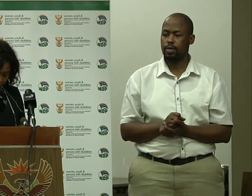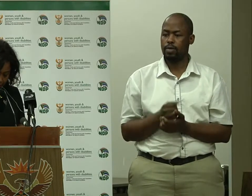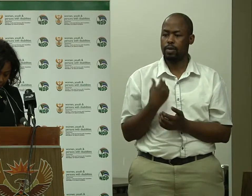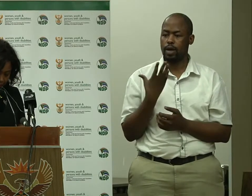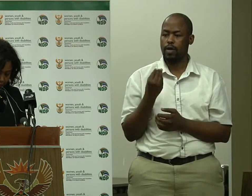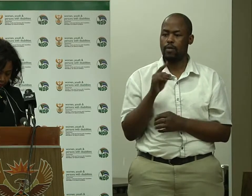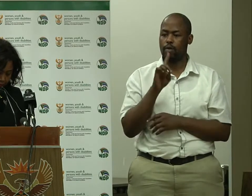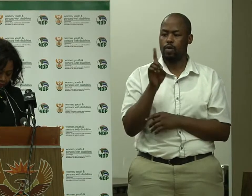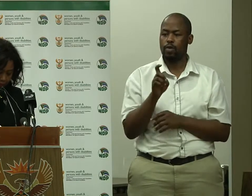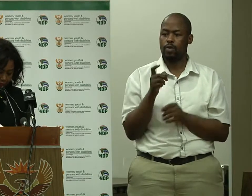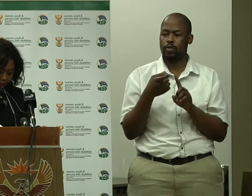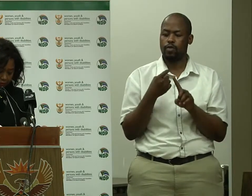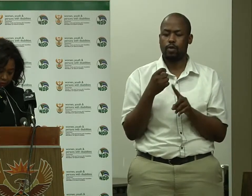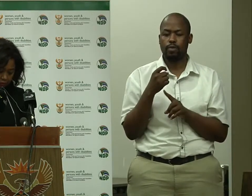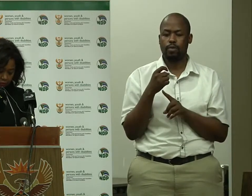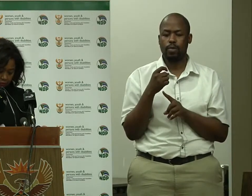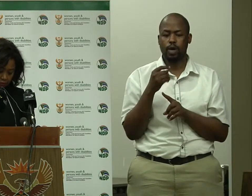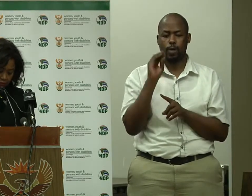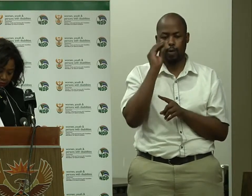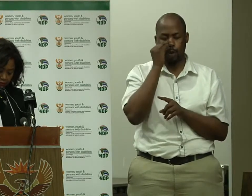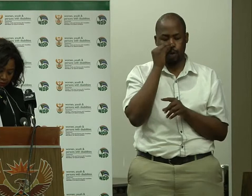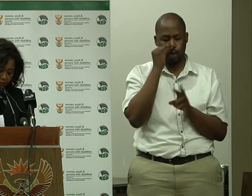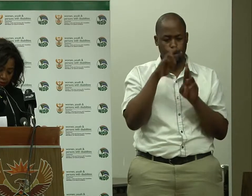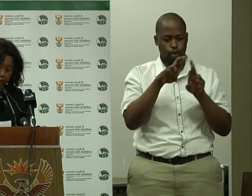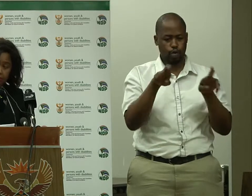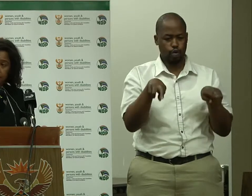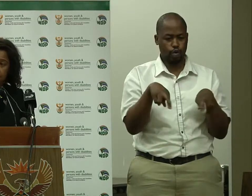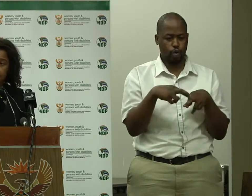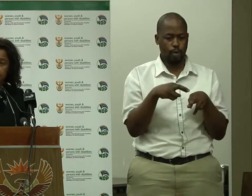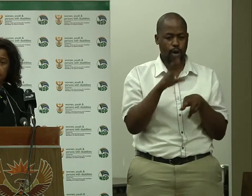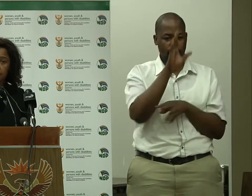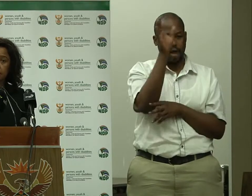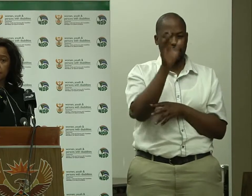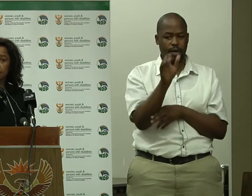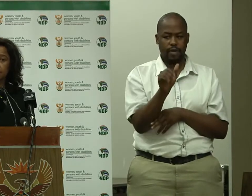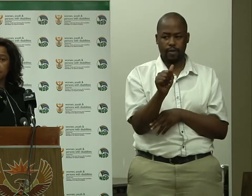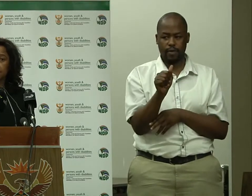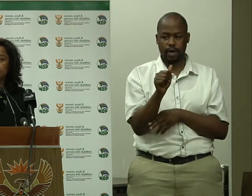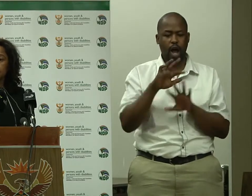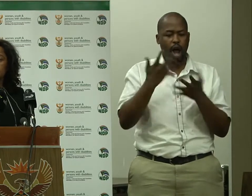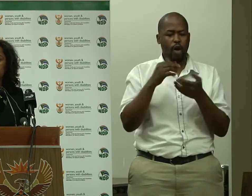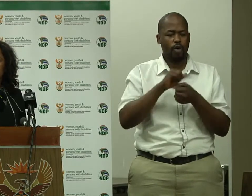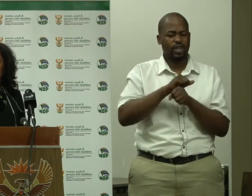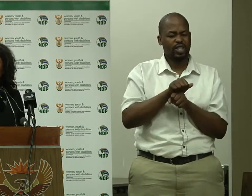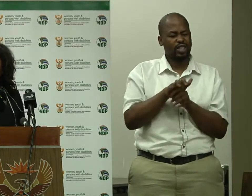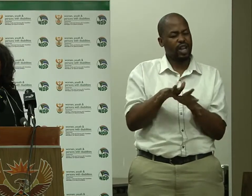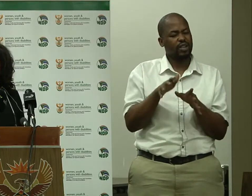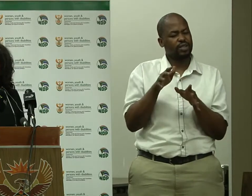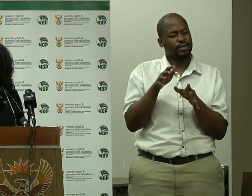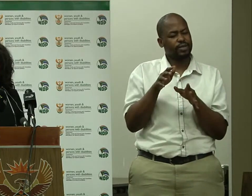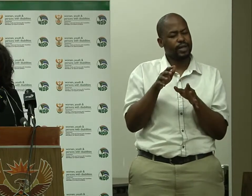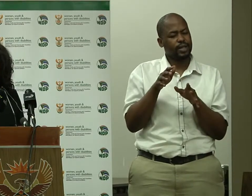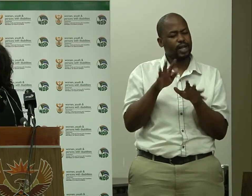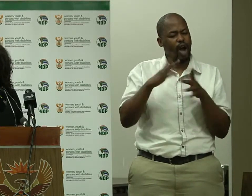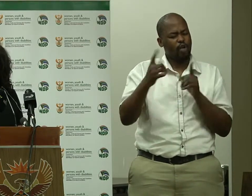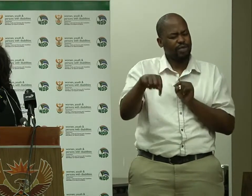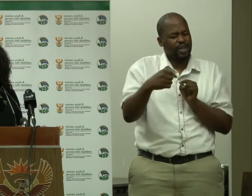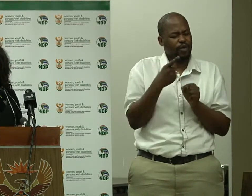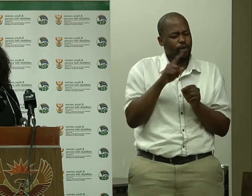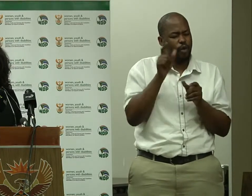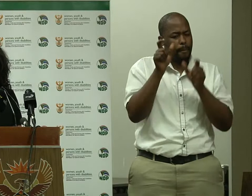question from Newsroom Africa. How challenging was COVID-19 for people living with